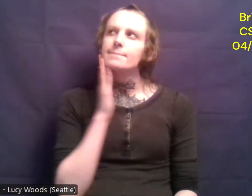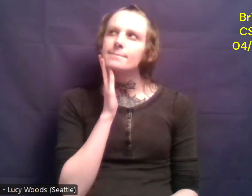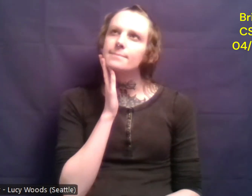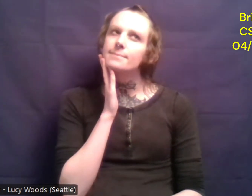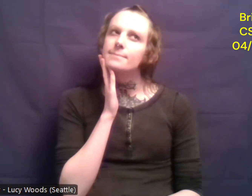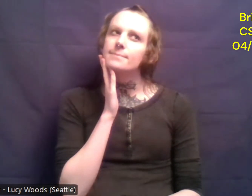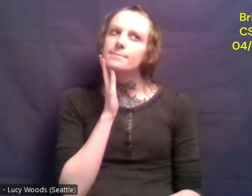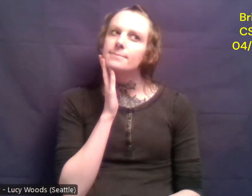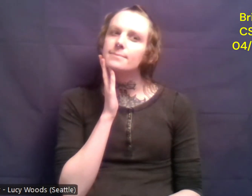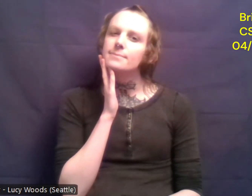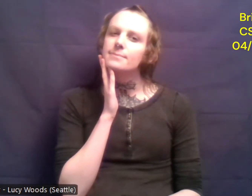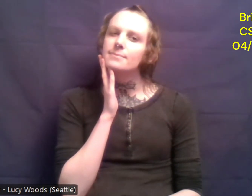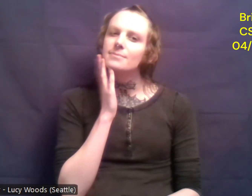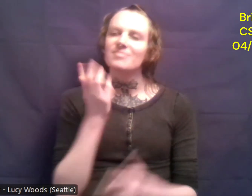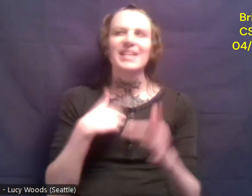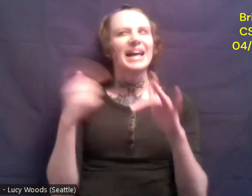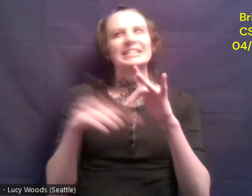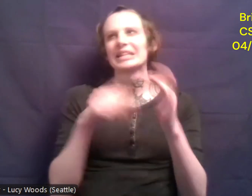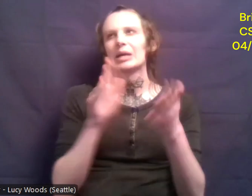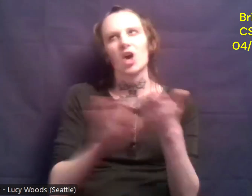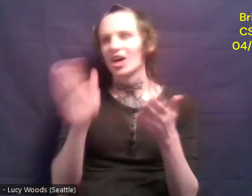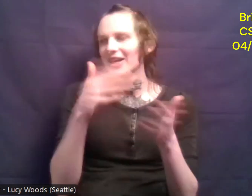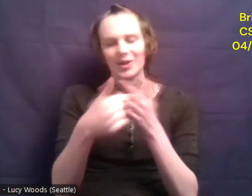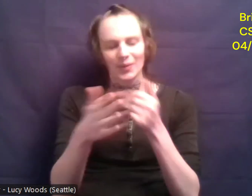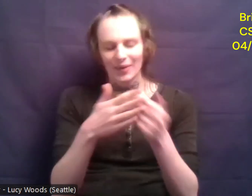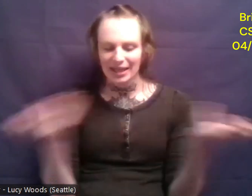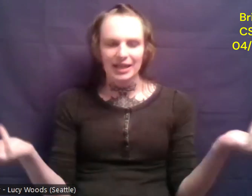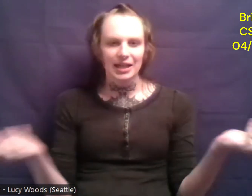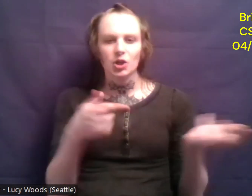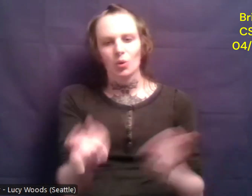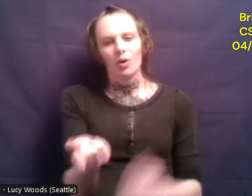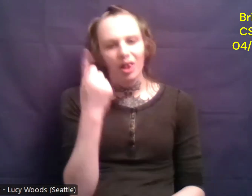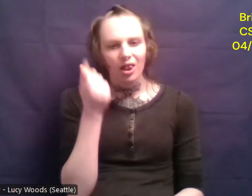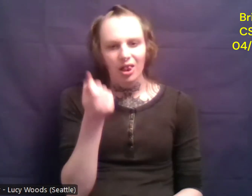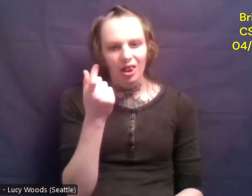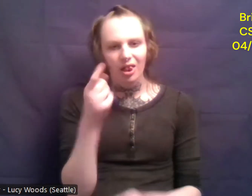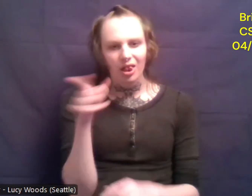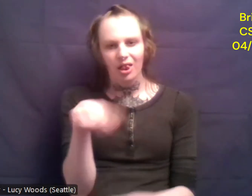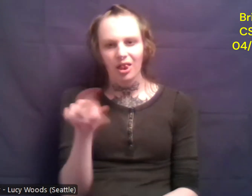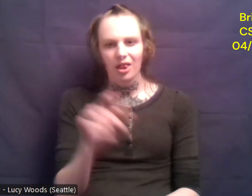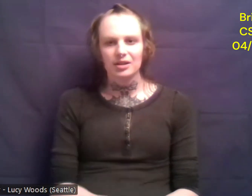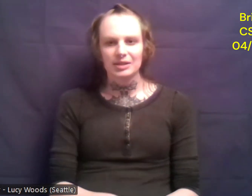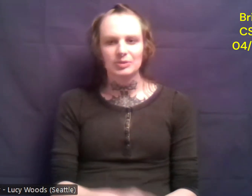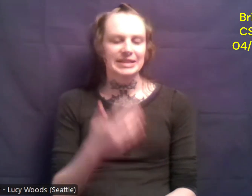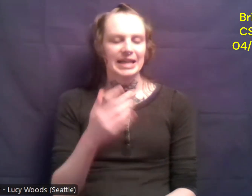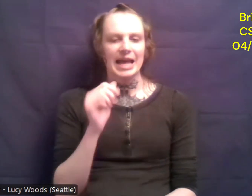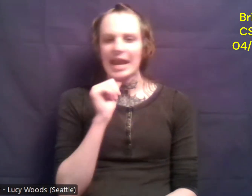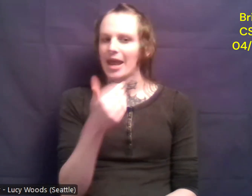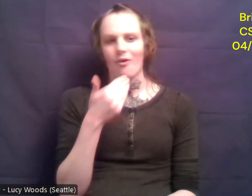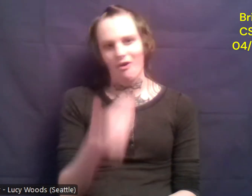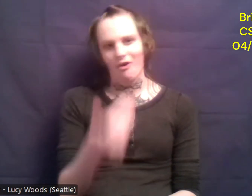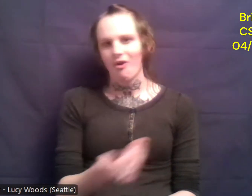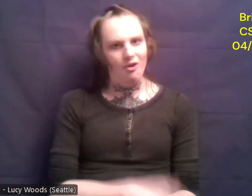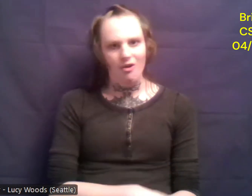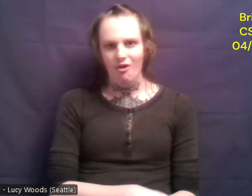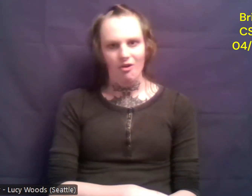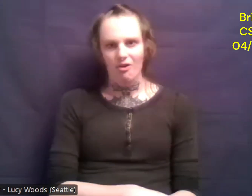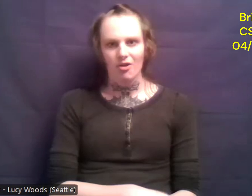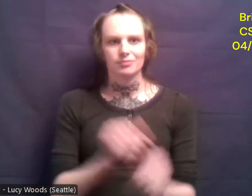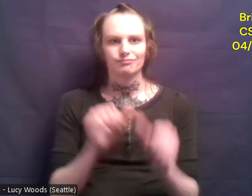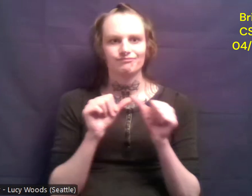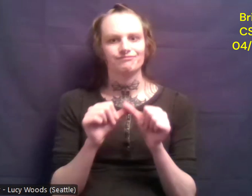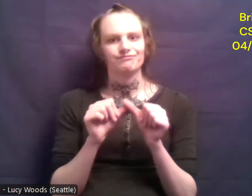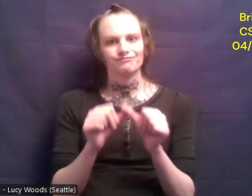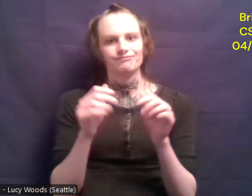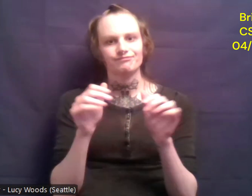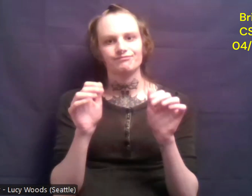I just like skipped over all of college, but it was like, you get the gist. It was dark. It was more of the same thing, you know?